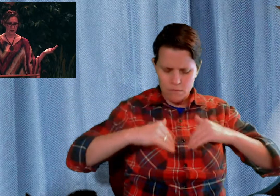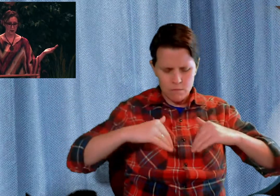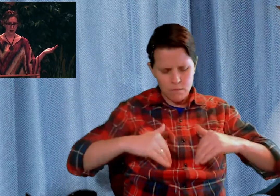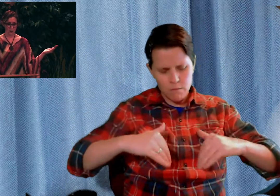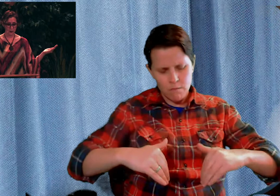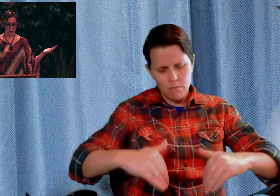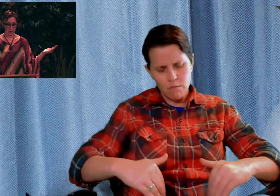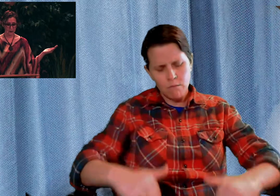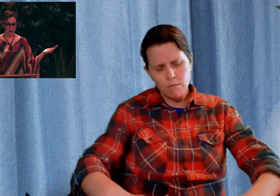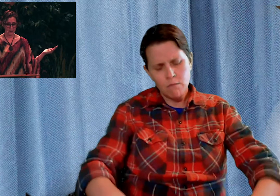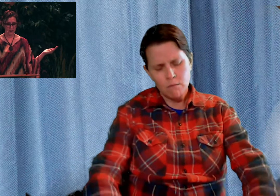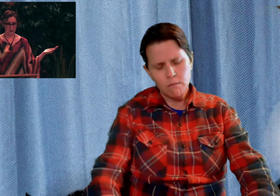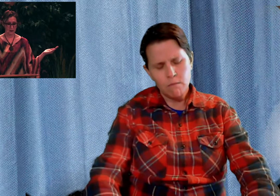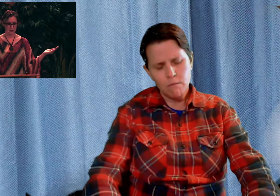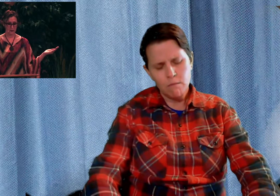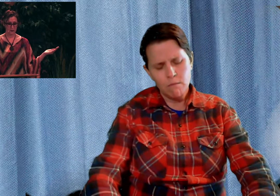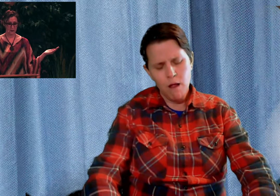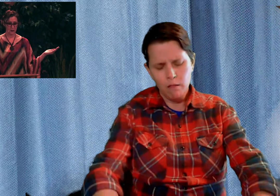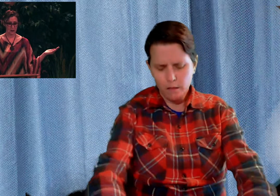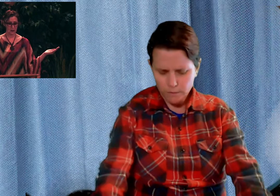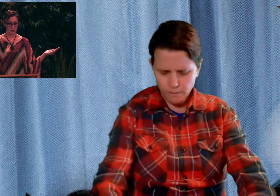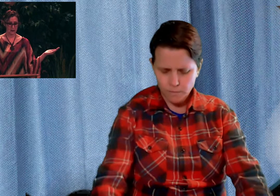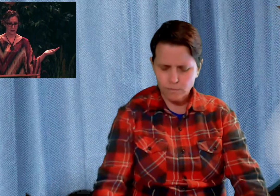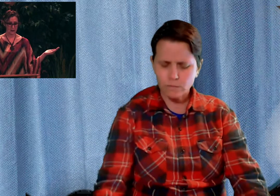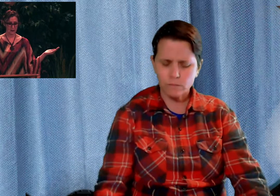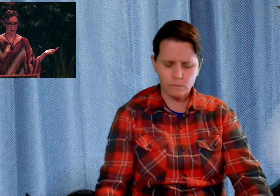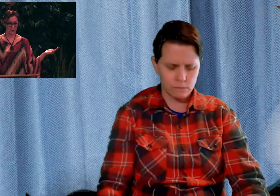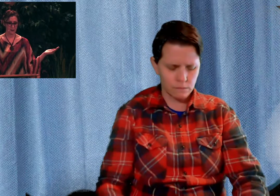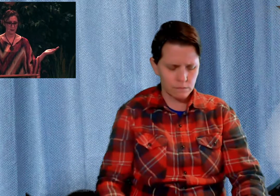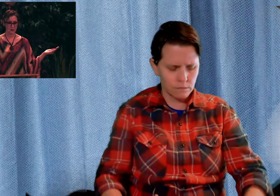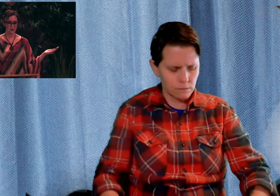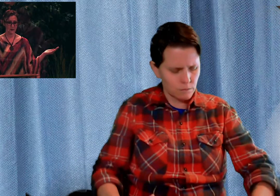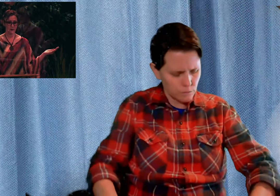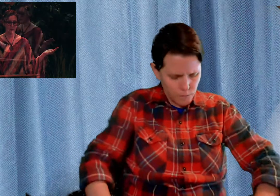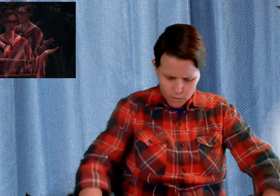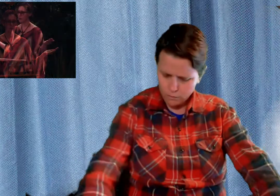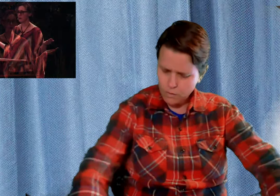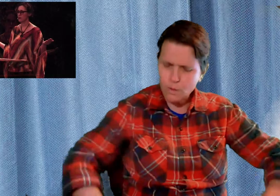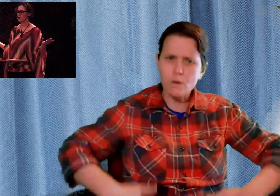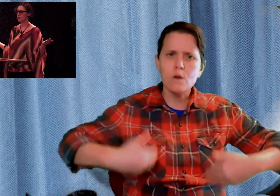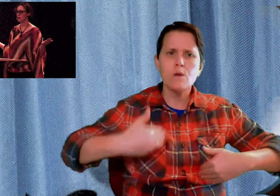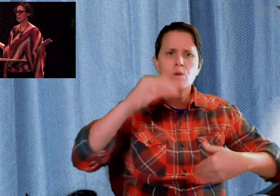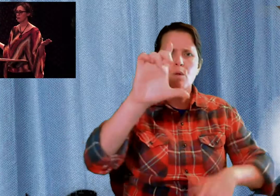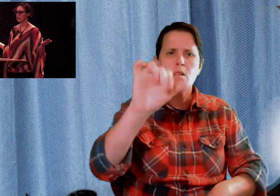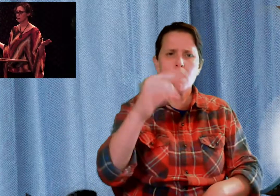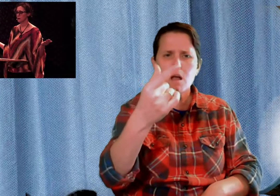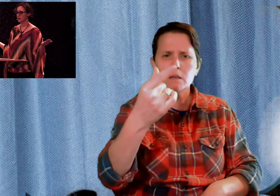And then draw your awareness up through your legs, hips, torso,